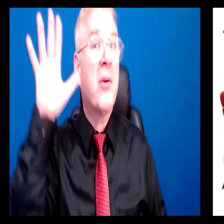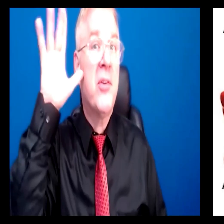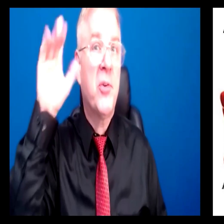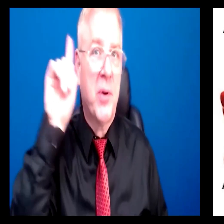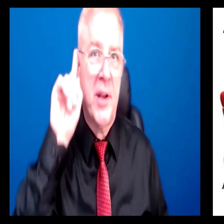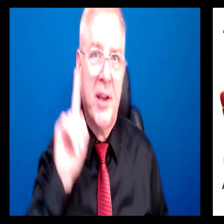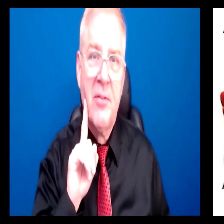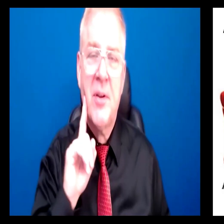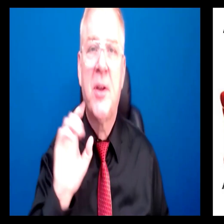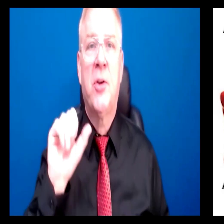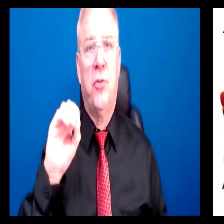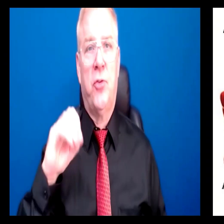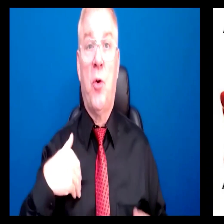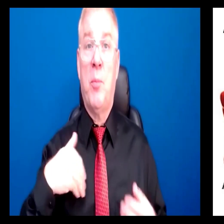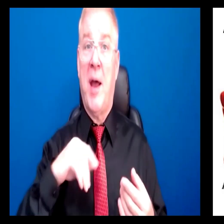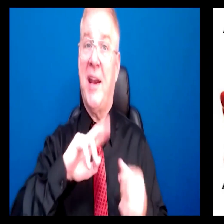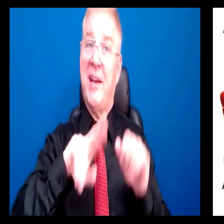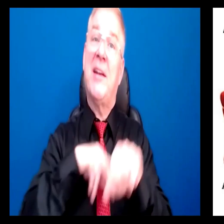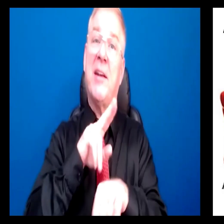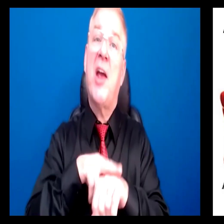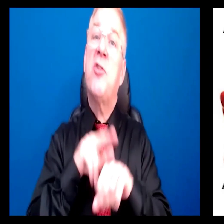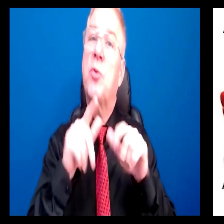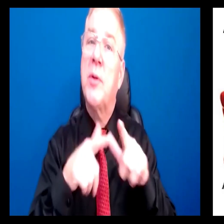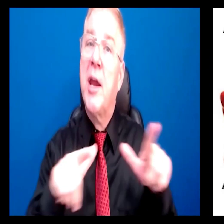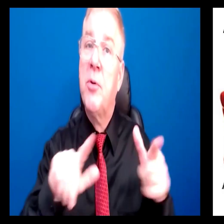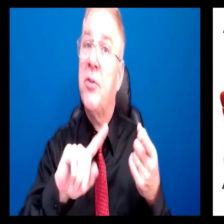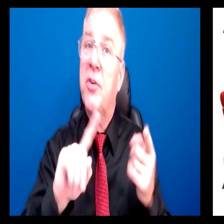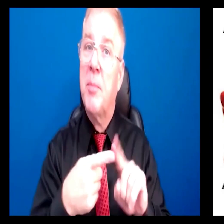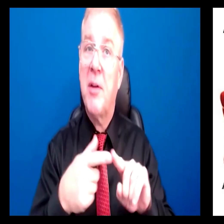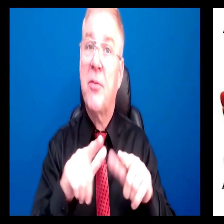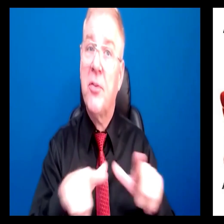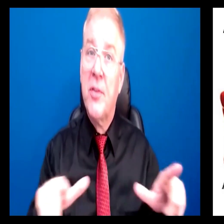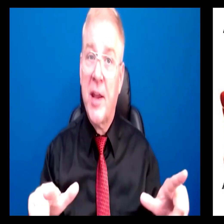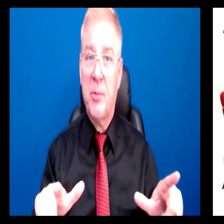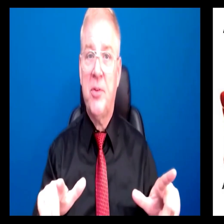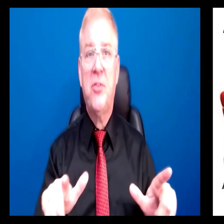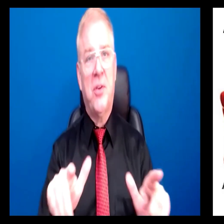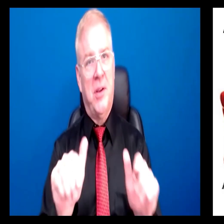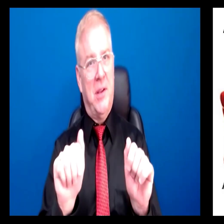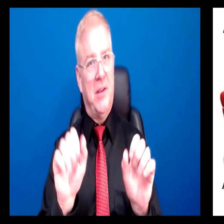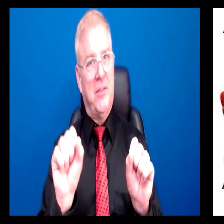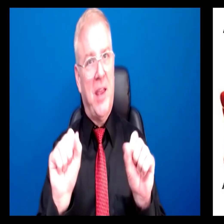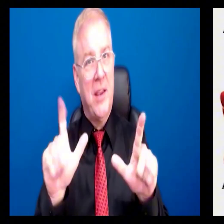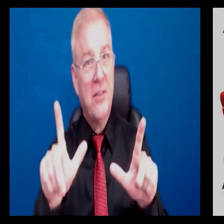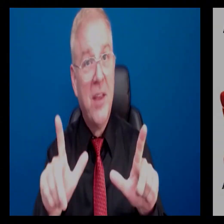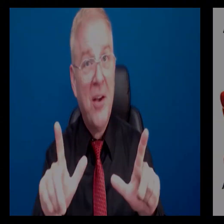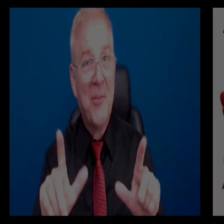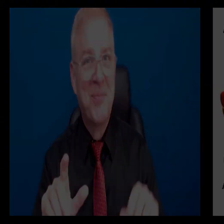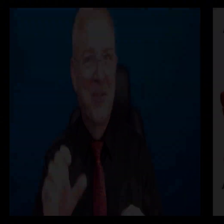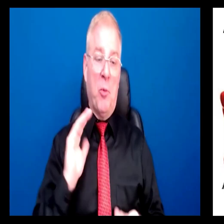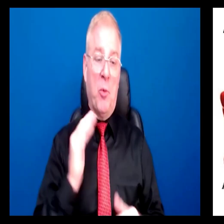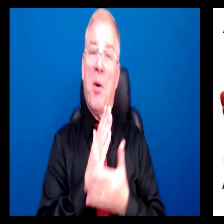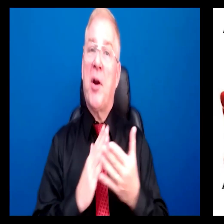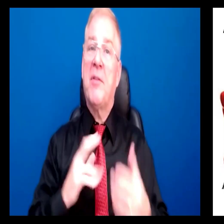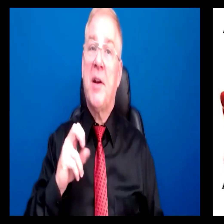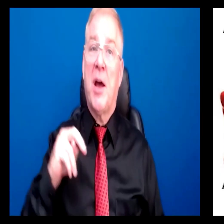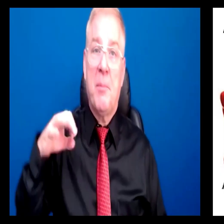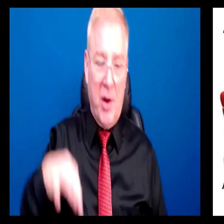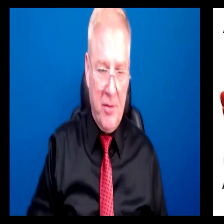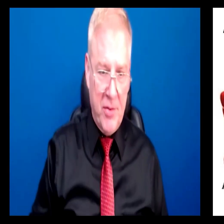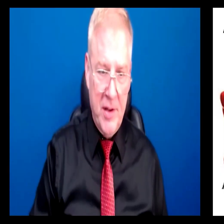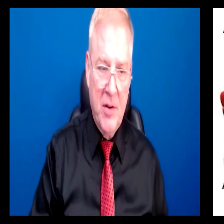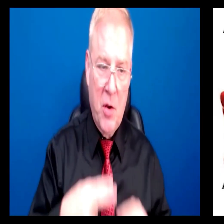my parents were deaf, so my natural language and my first language is ASL. We're part